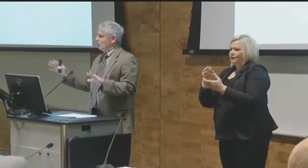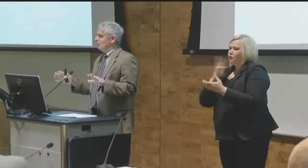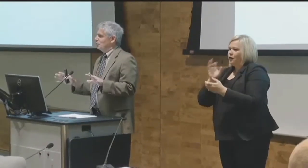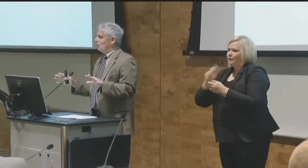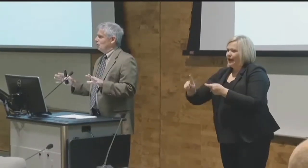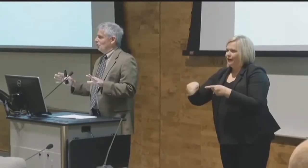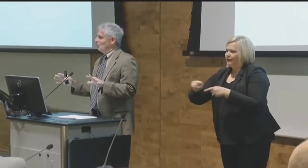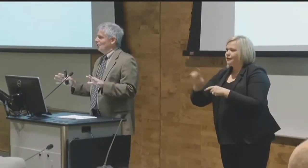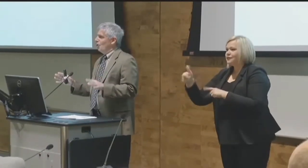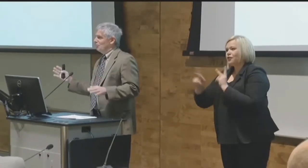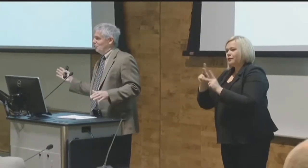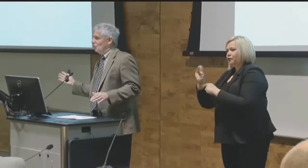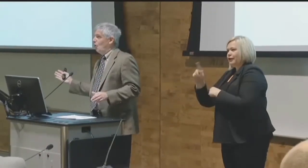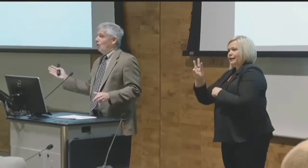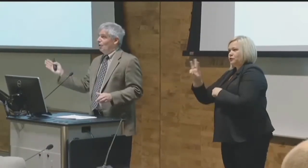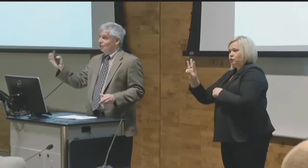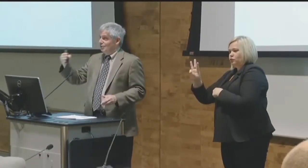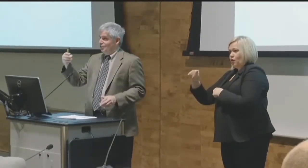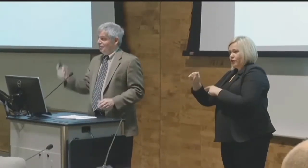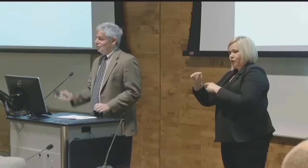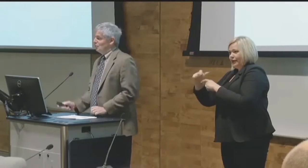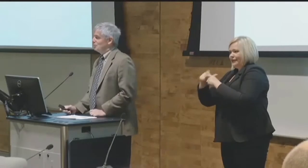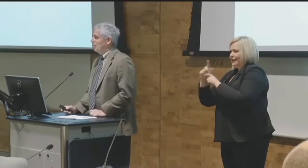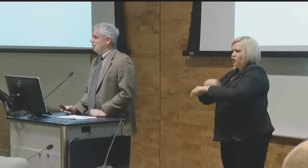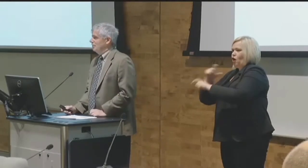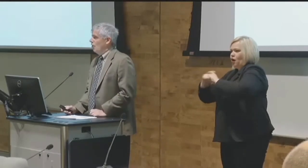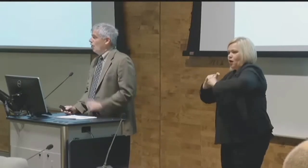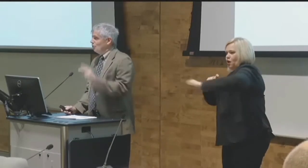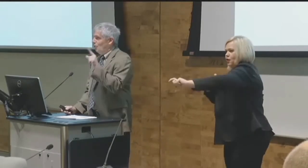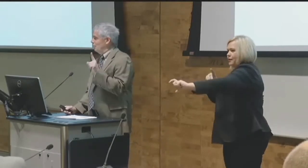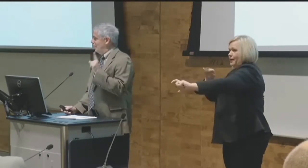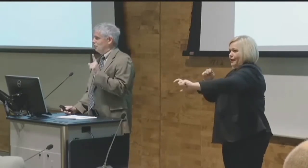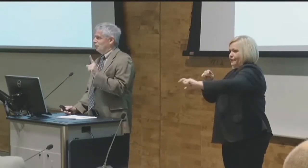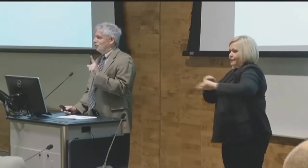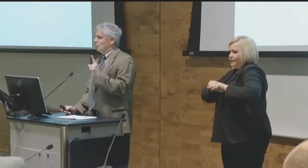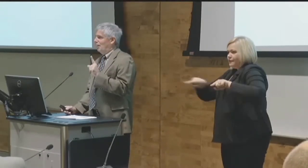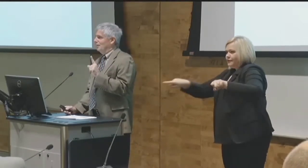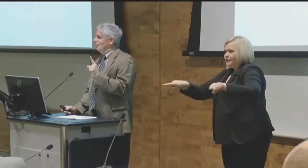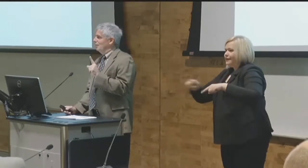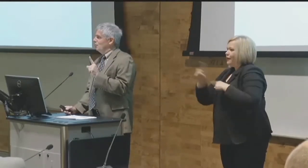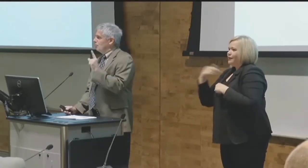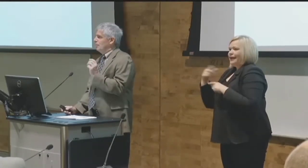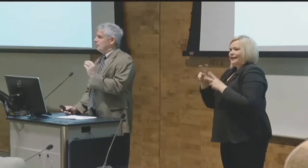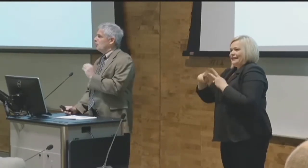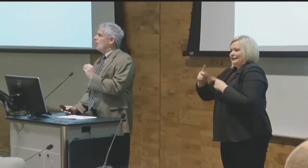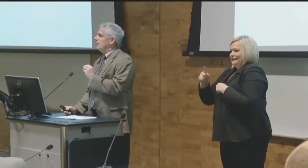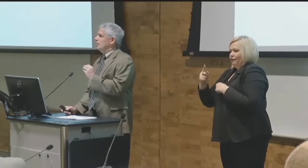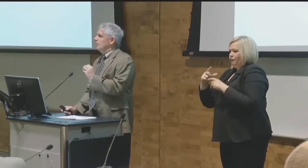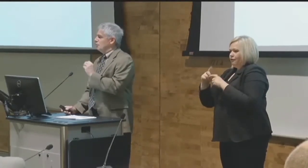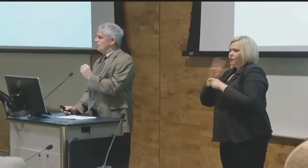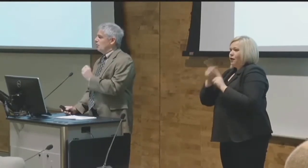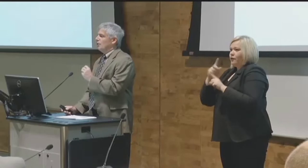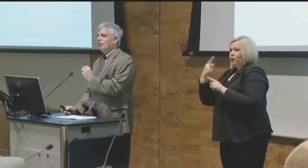customers water serves off of this long 72-inch pipeline also only had a single supply. So for them,